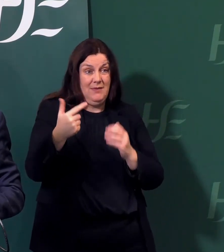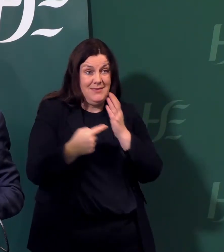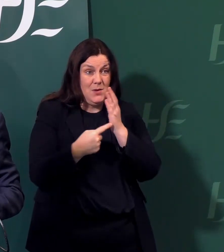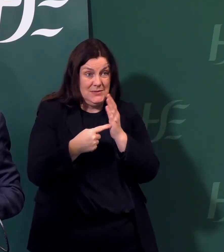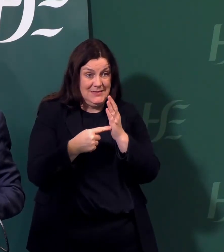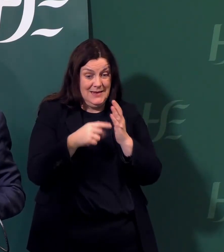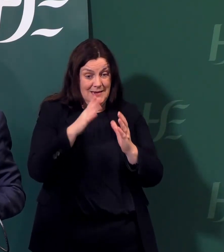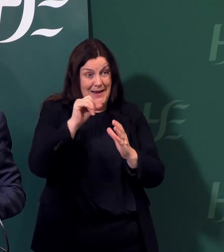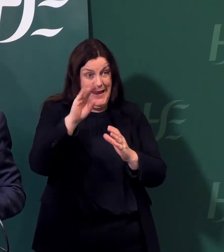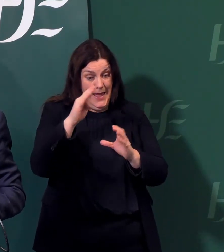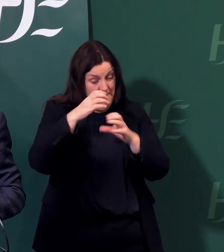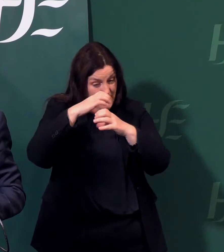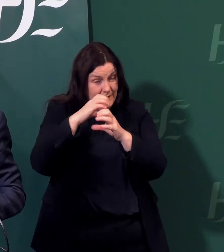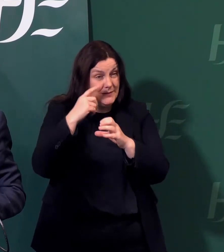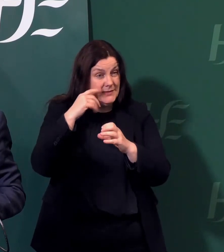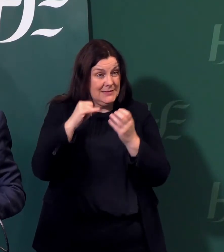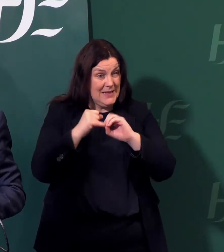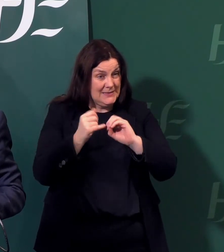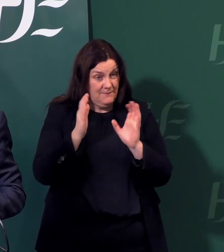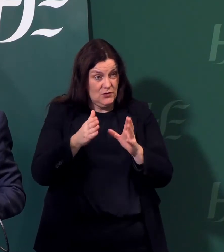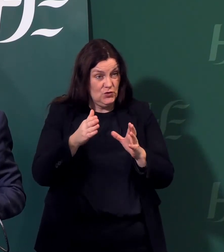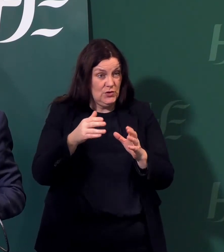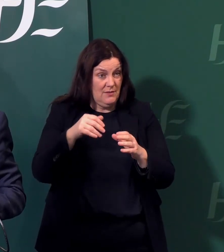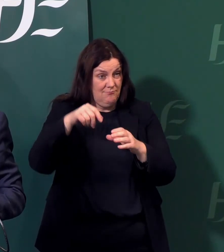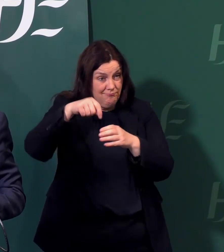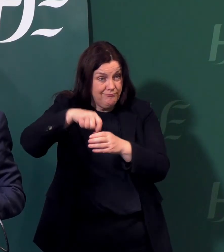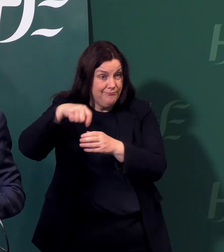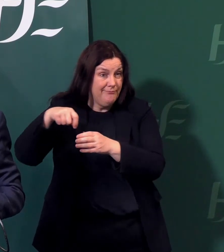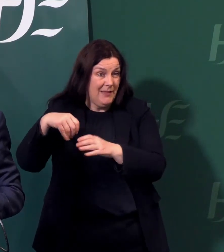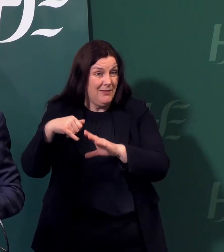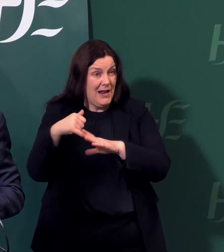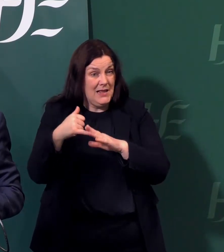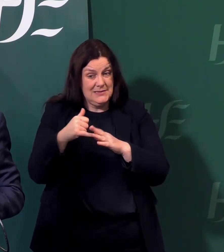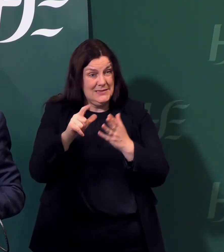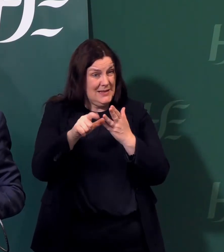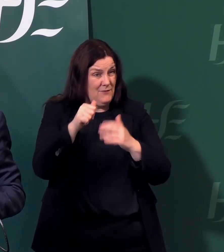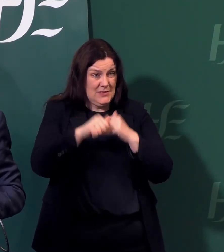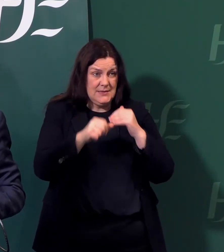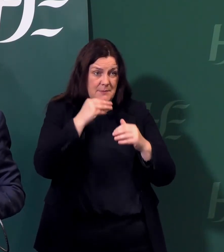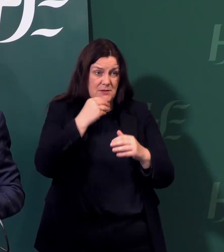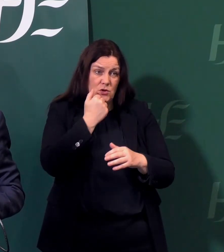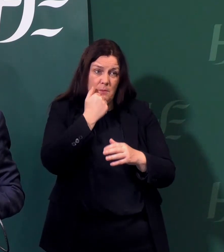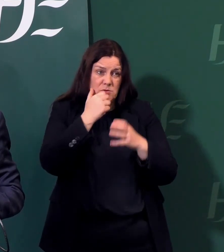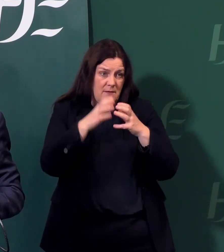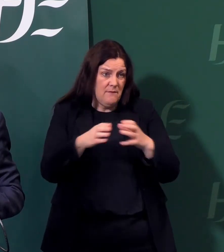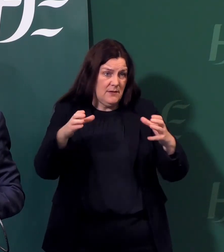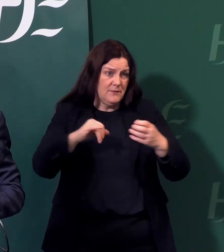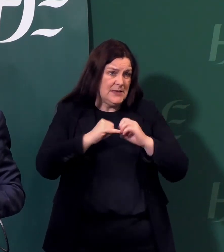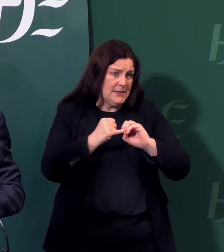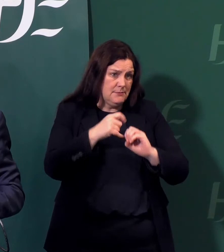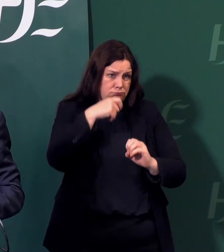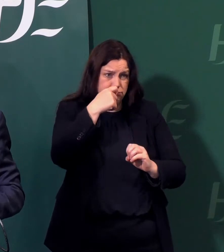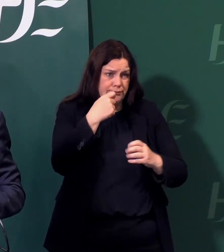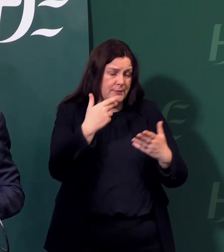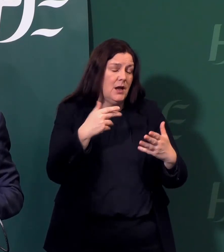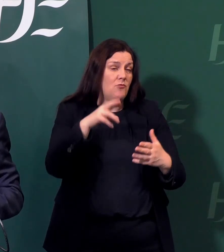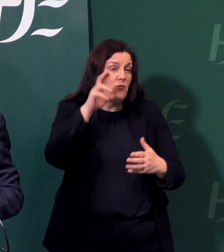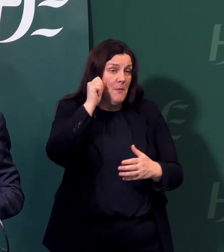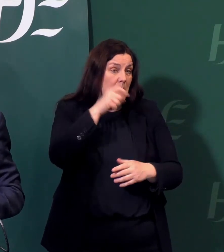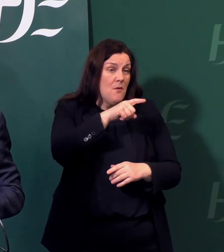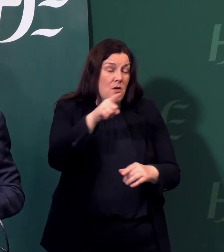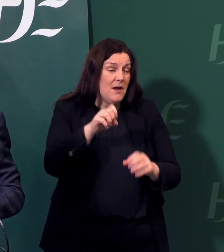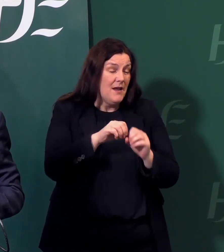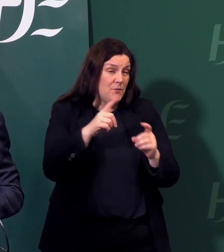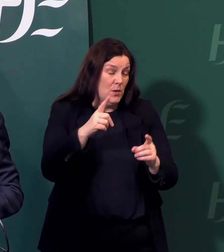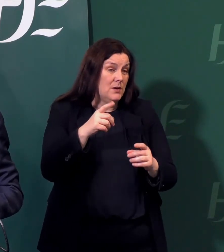been completed in the past 7 days. These numbers are just growing and growing, and I do remind everybody, we talk about the number,